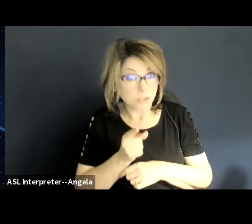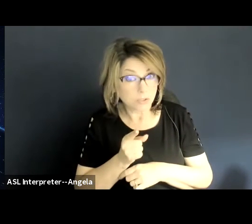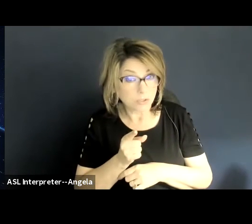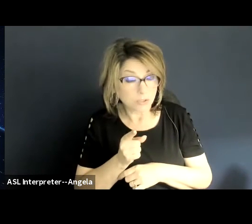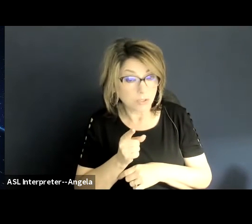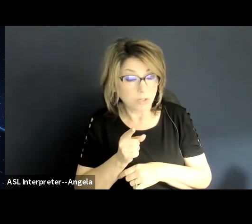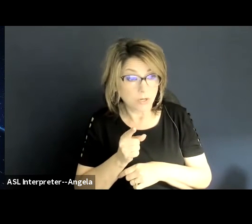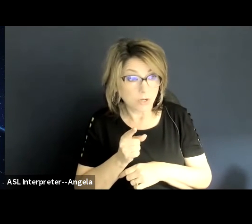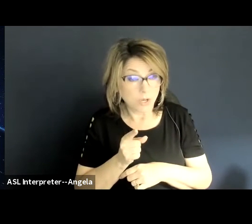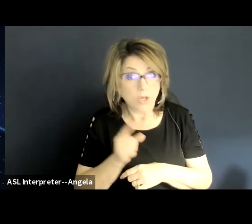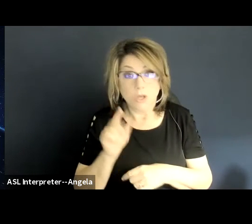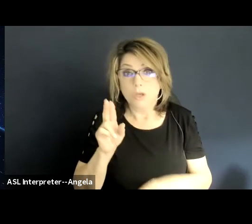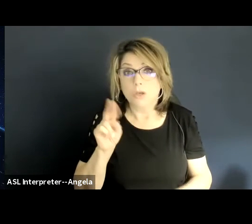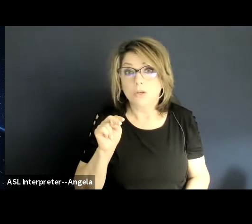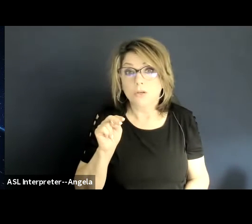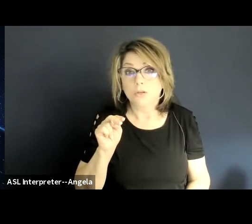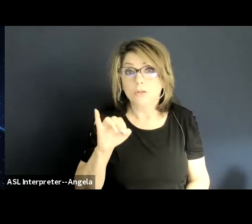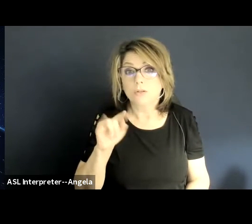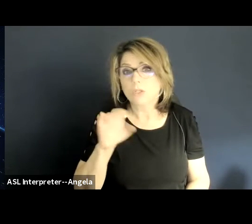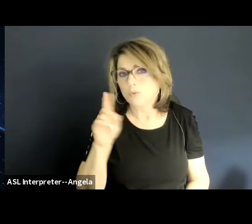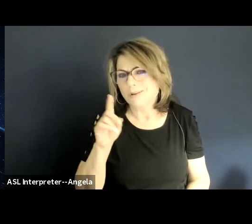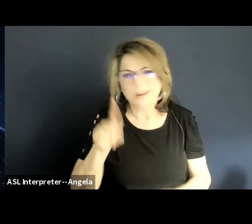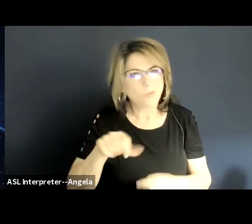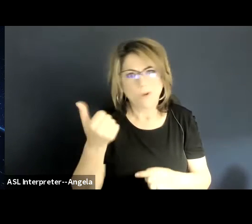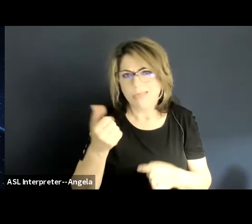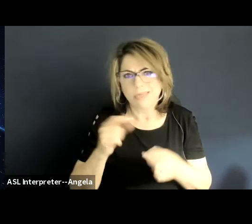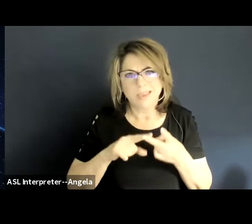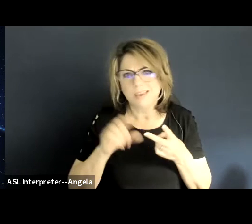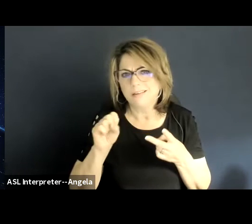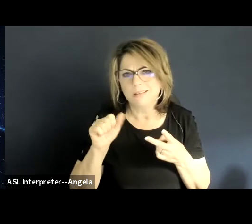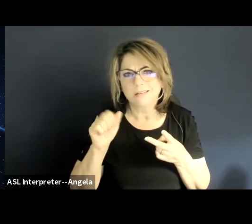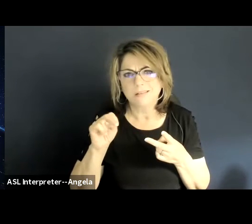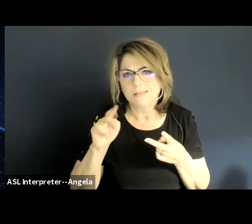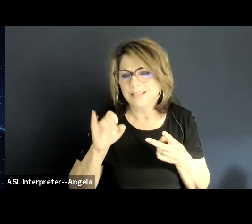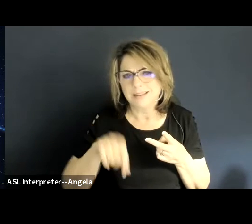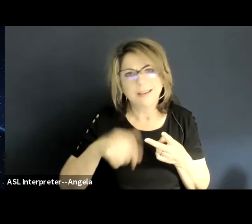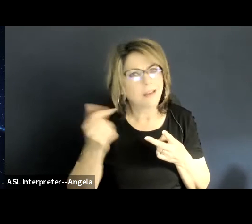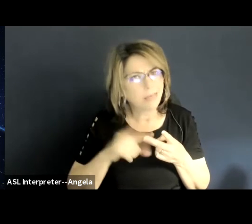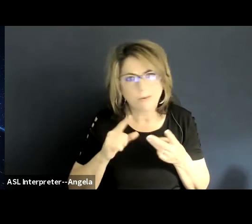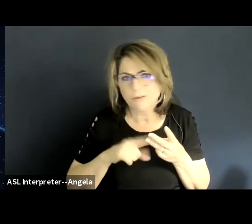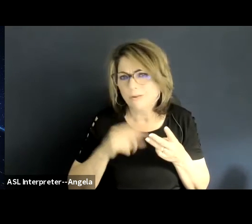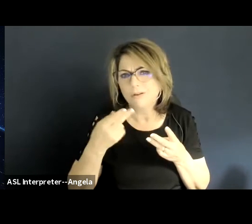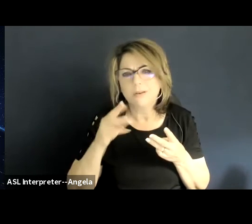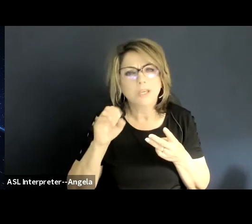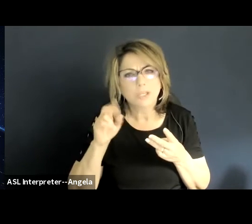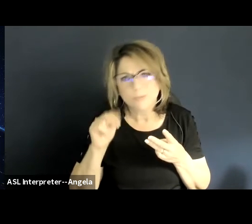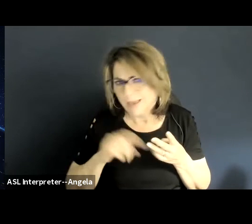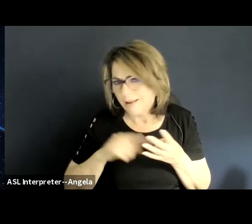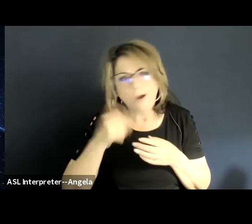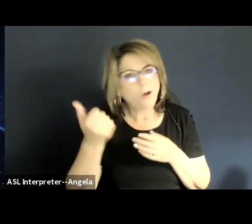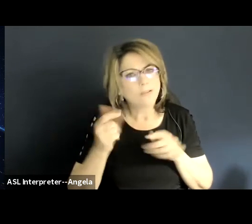that, United does one thing, Centene's going to do something else, Anthem's going to do something else, and Humana is going to do something